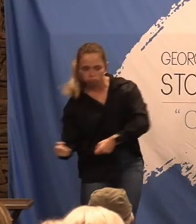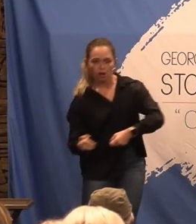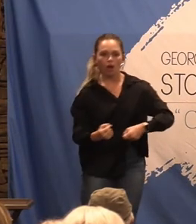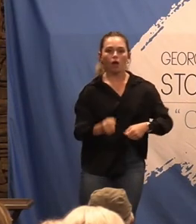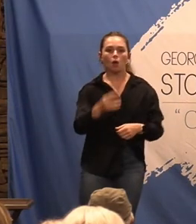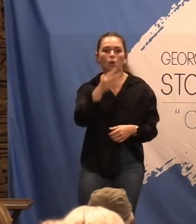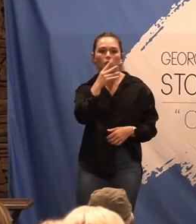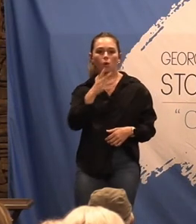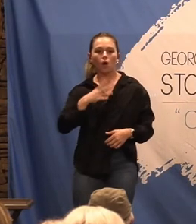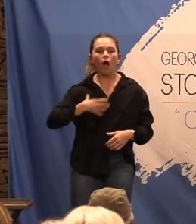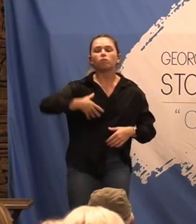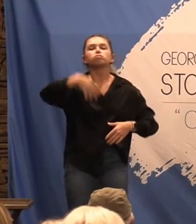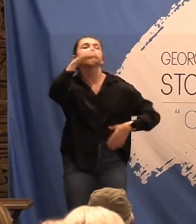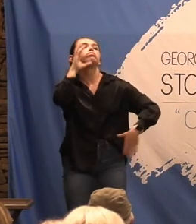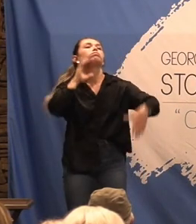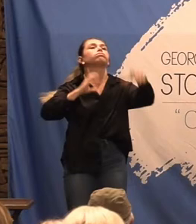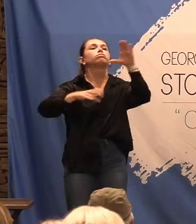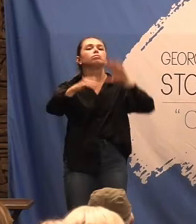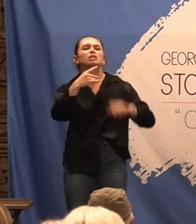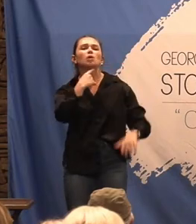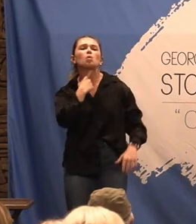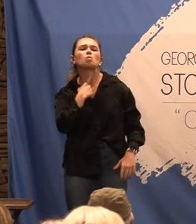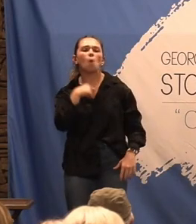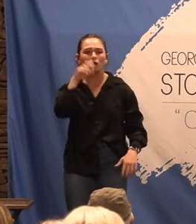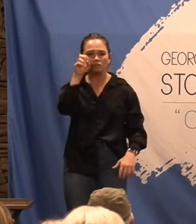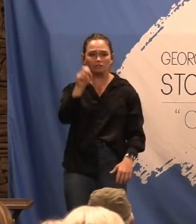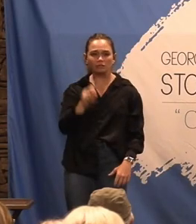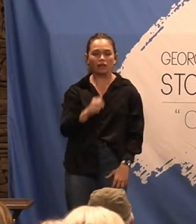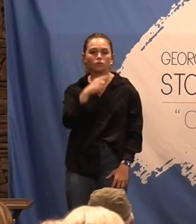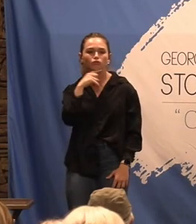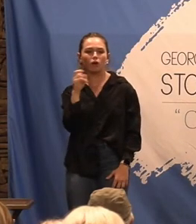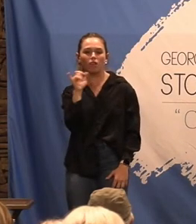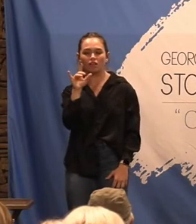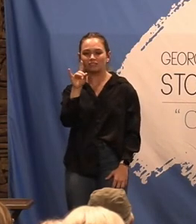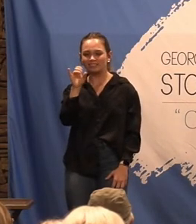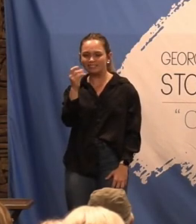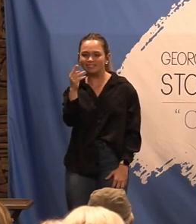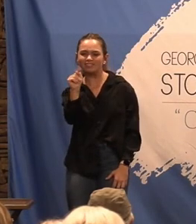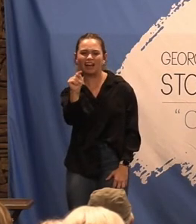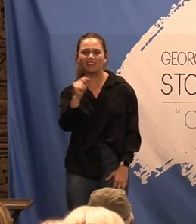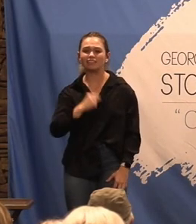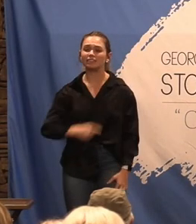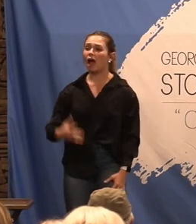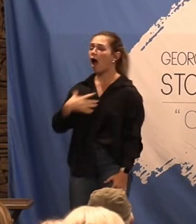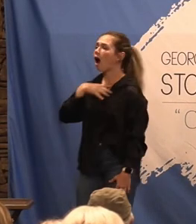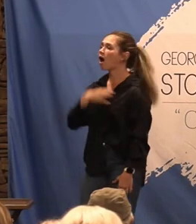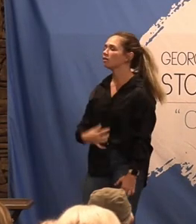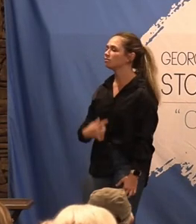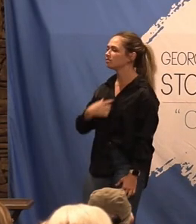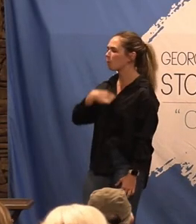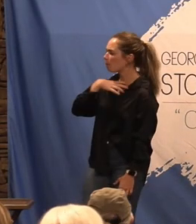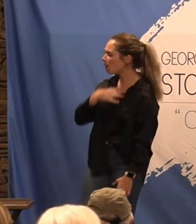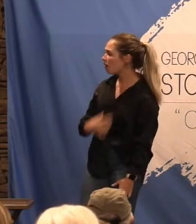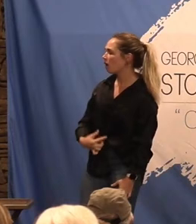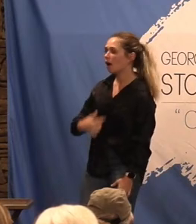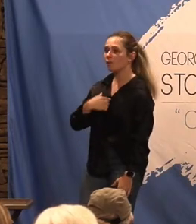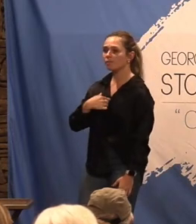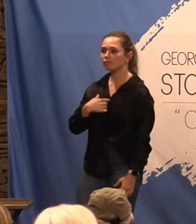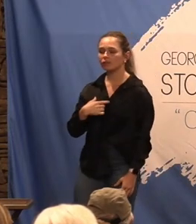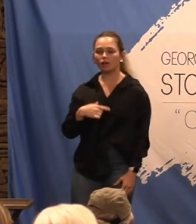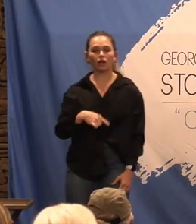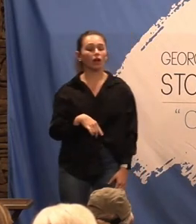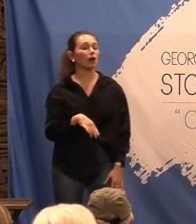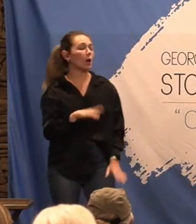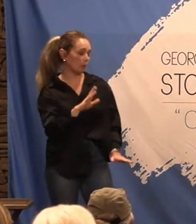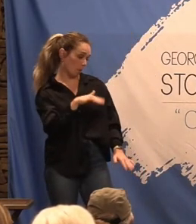old woman threw it down as if her throat was south of a burning desert. Mama, I'm hungry, I'm hungry. Well, my